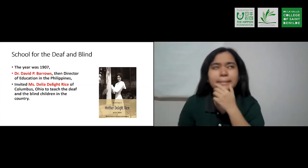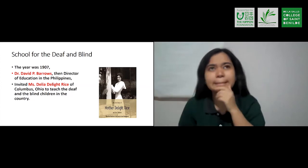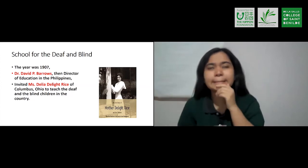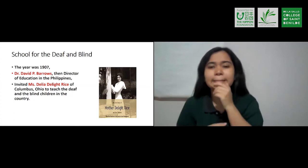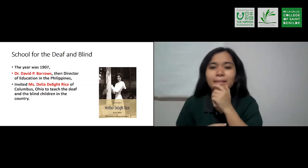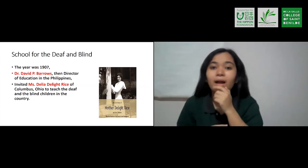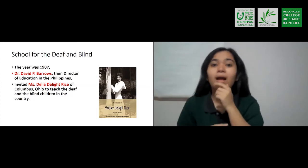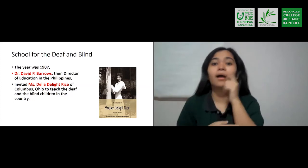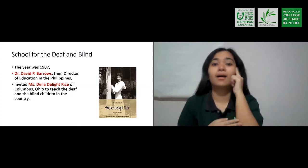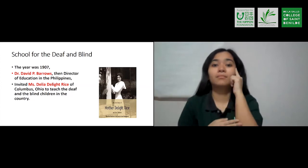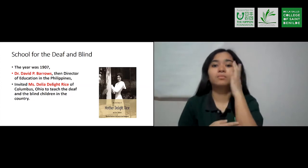were not schooled.